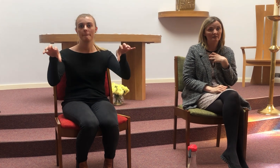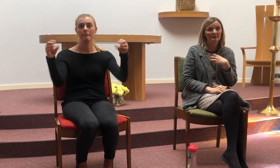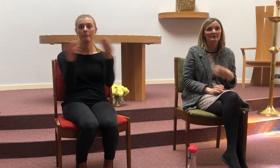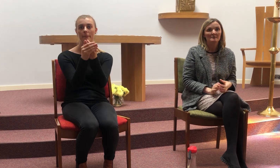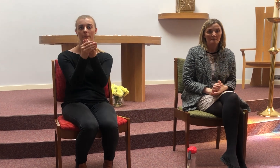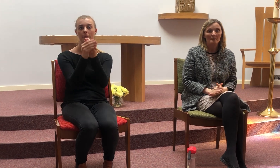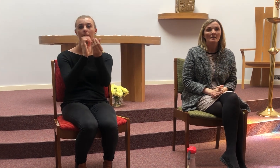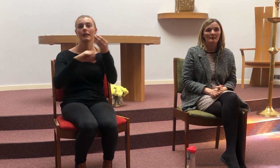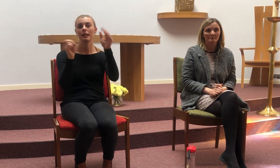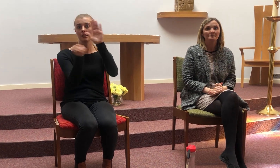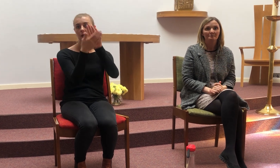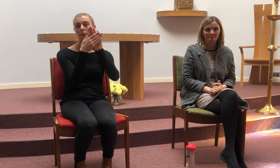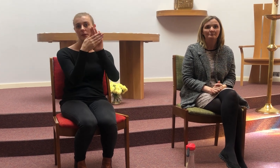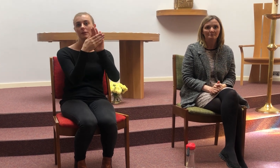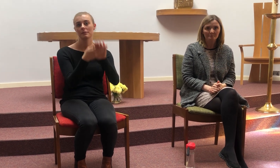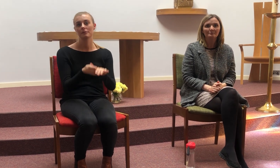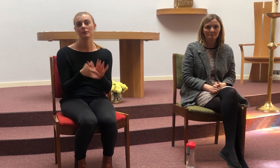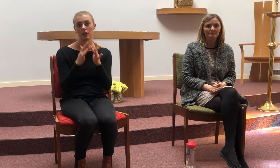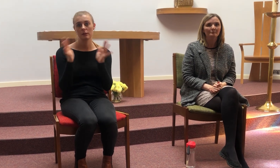website.